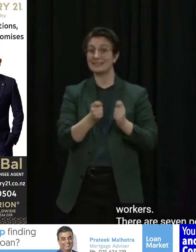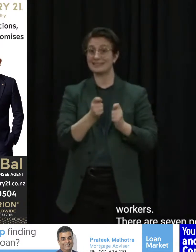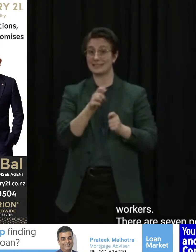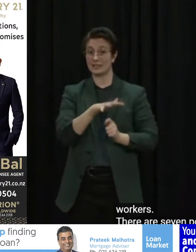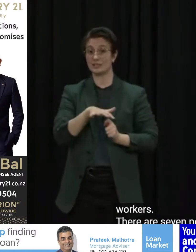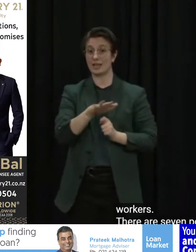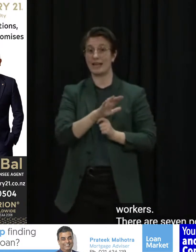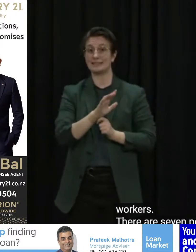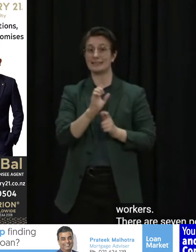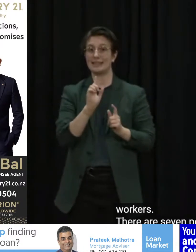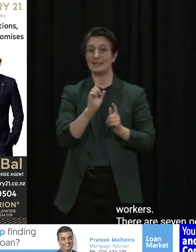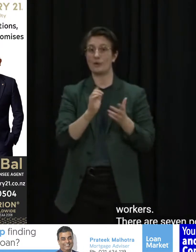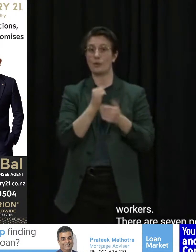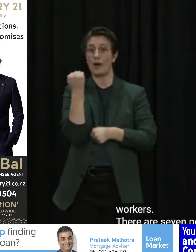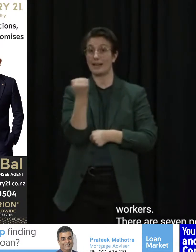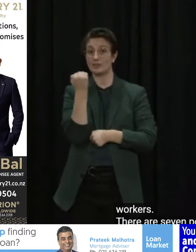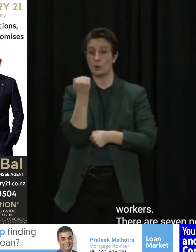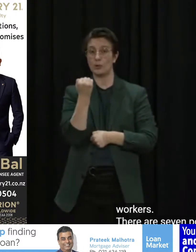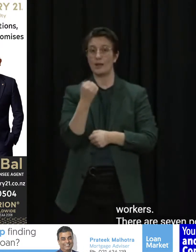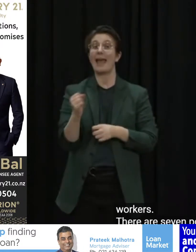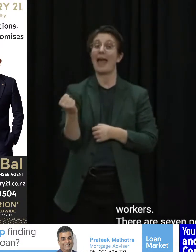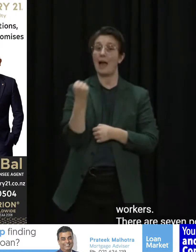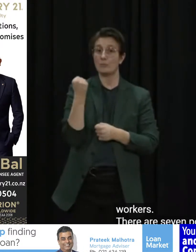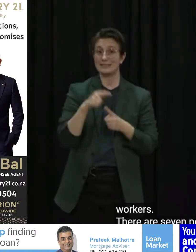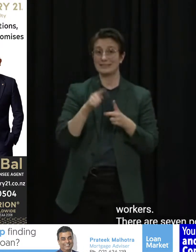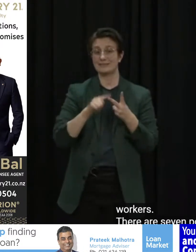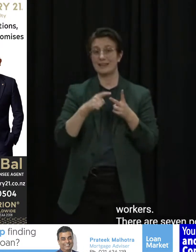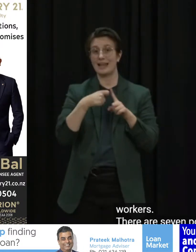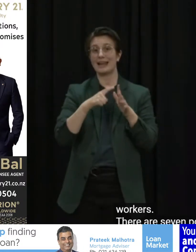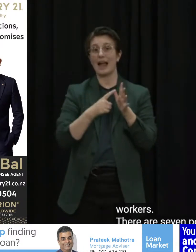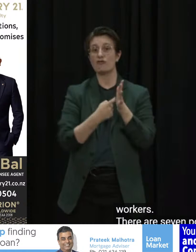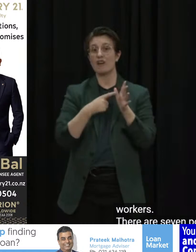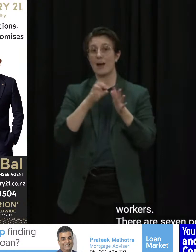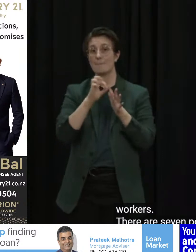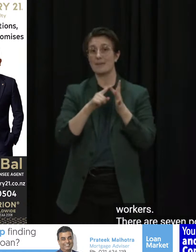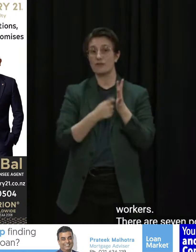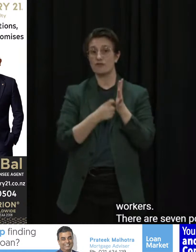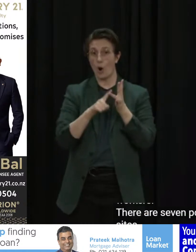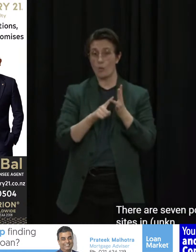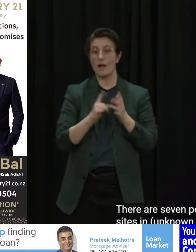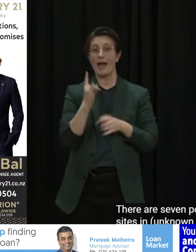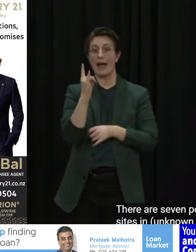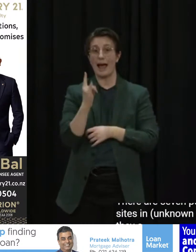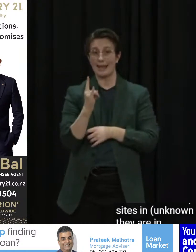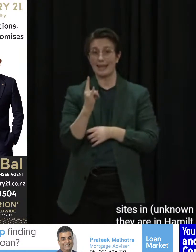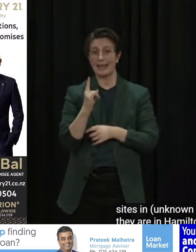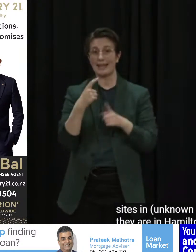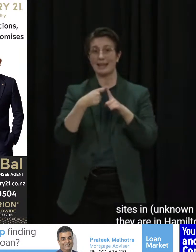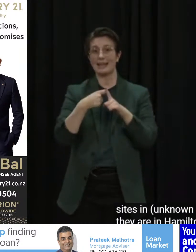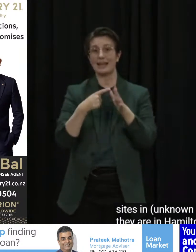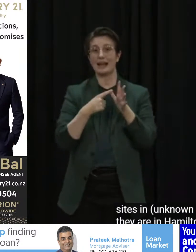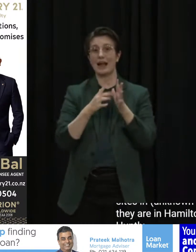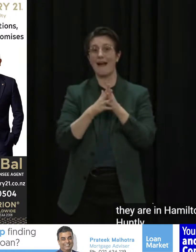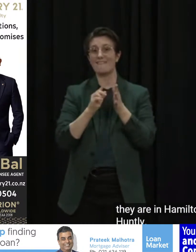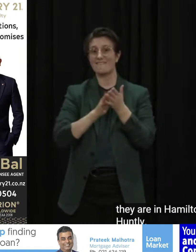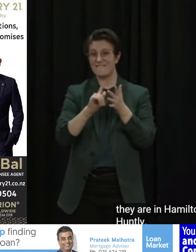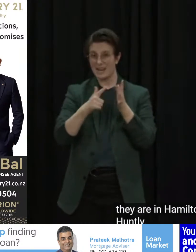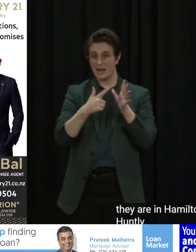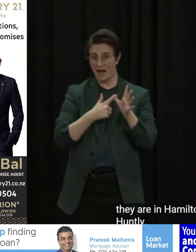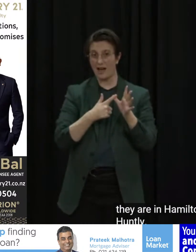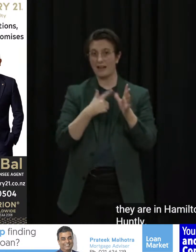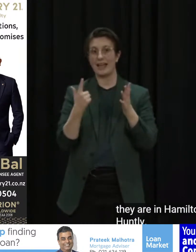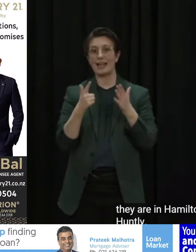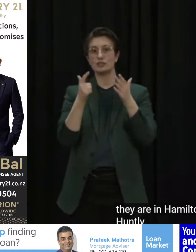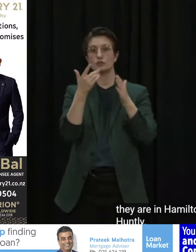Hamilton, Karapiro, Raglan, Huntly, Kaifia and Tukuroa. Anyone with symptoms